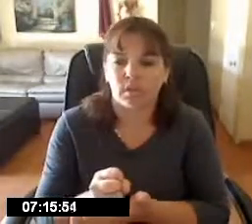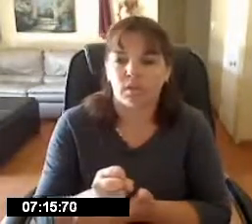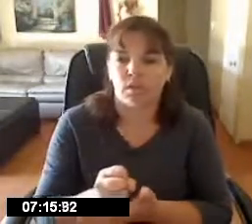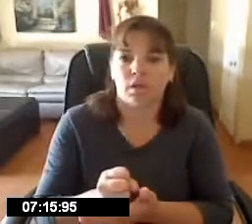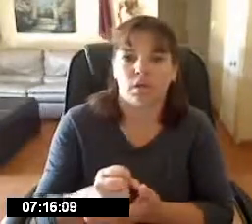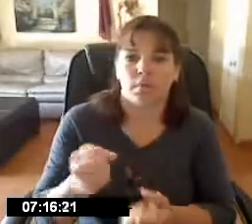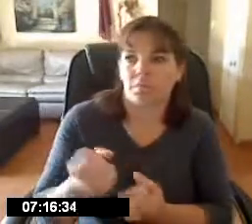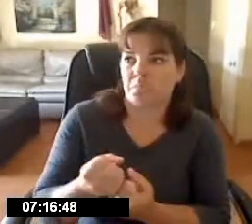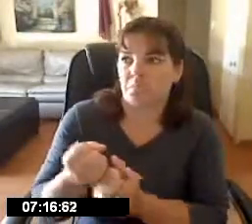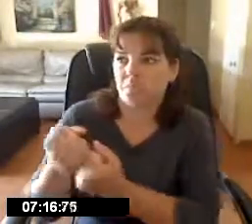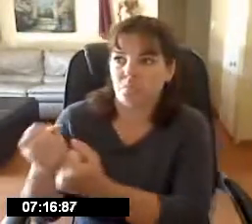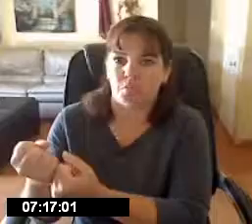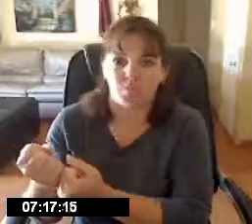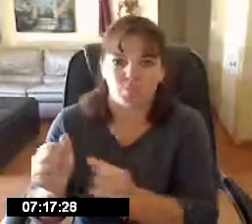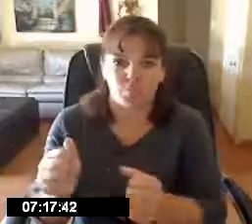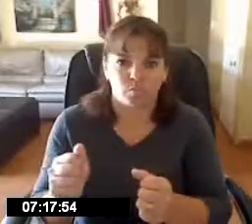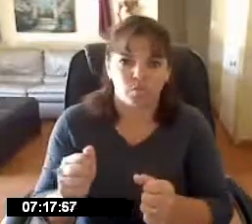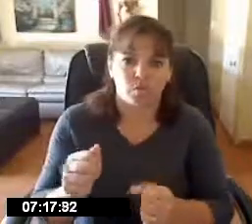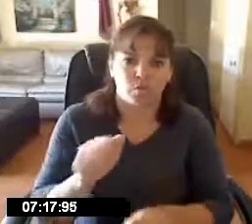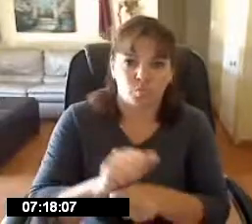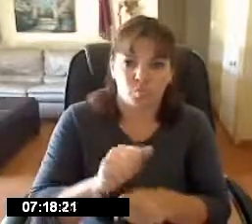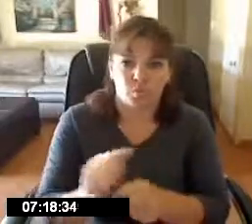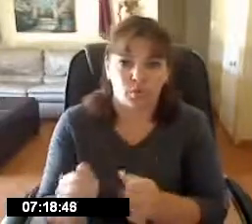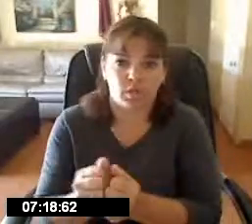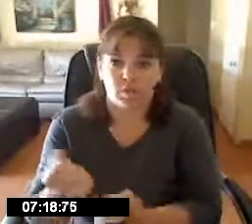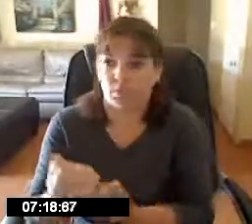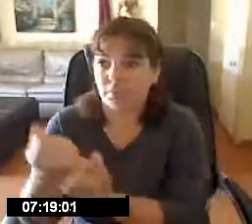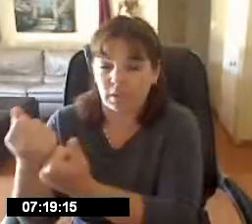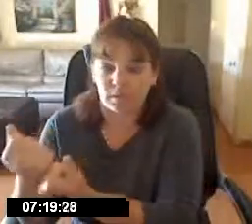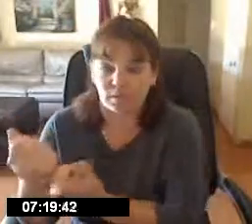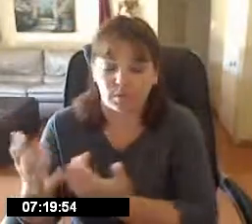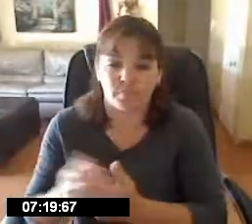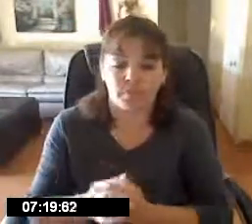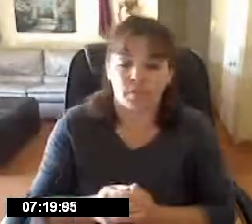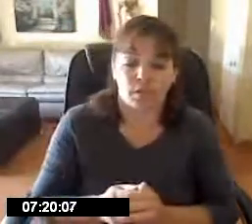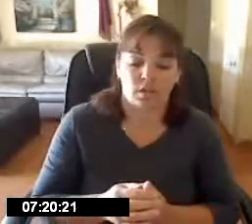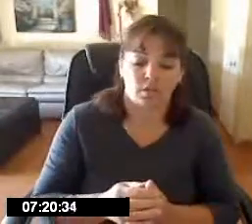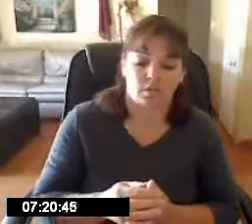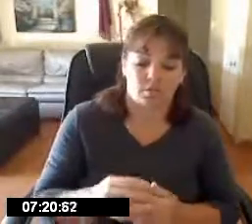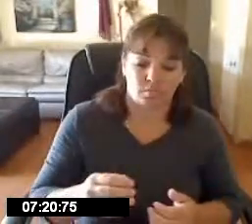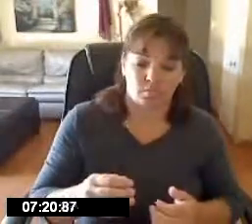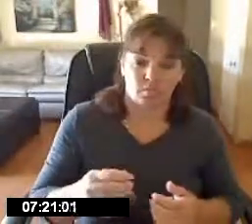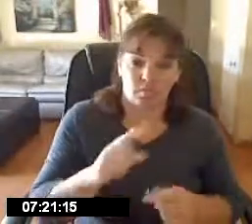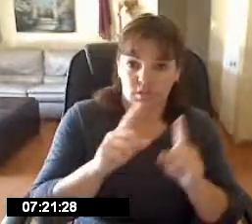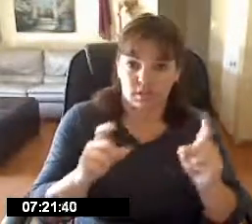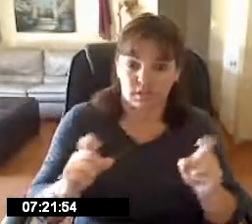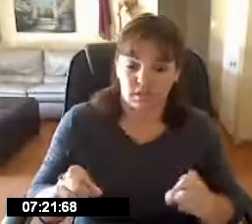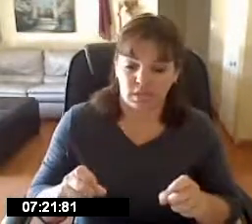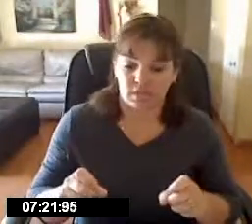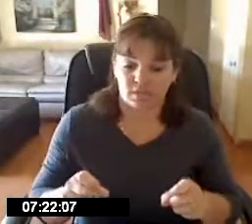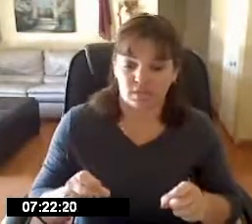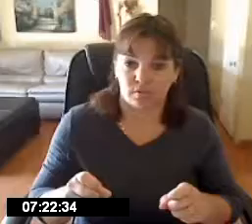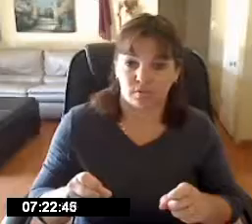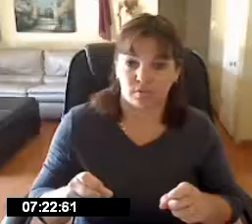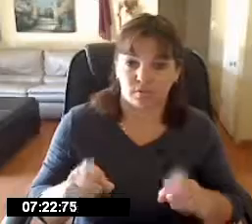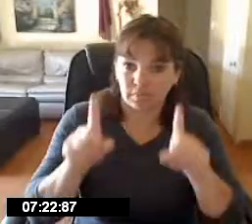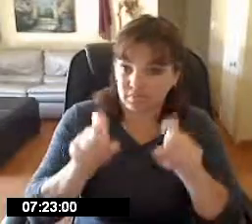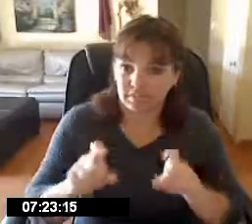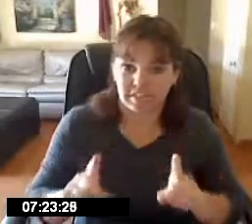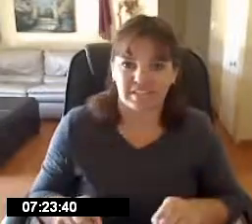mentor. So these are questions that they're going to ask you related to that. Things probably such as, how